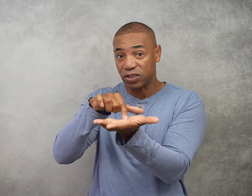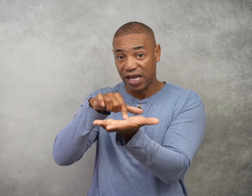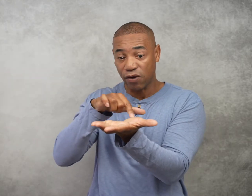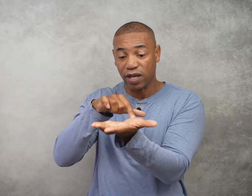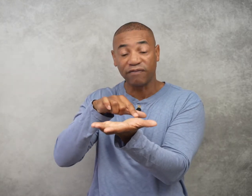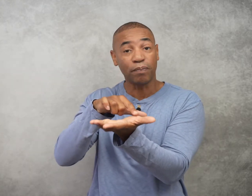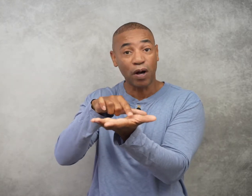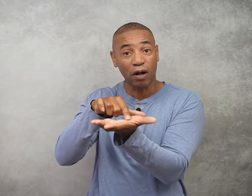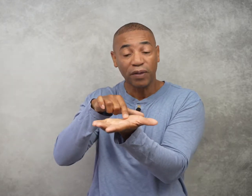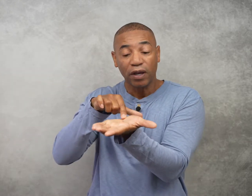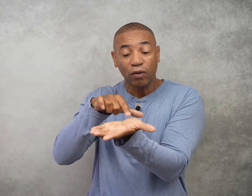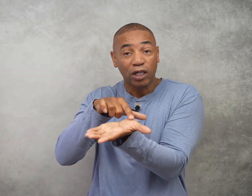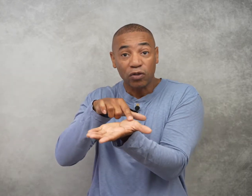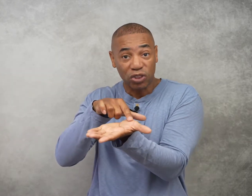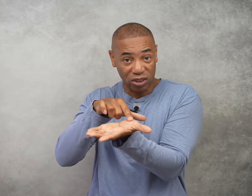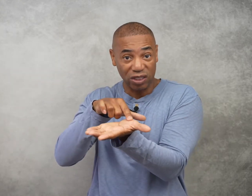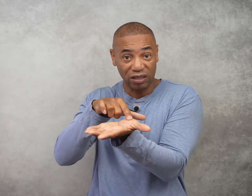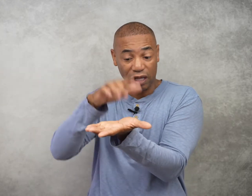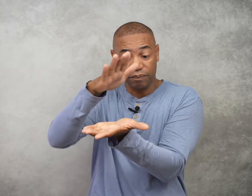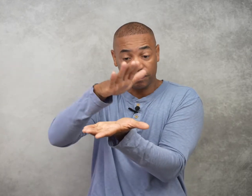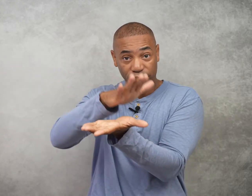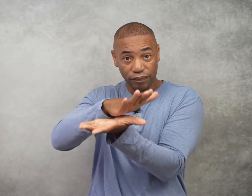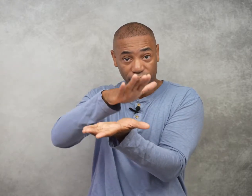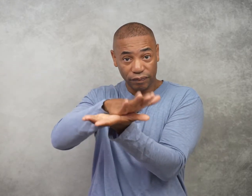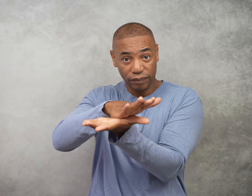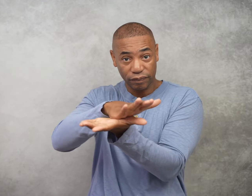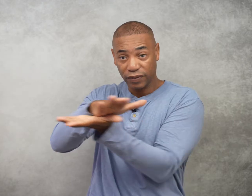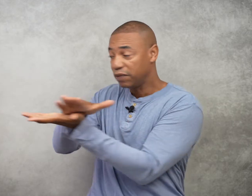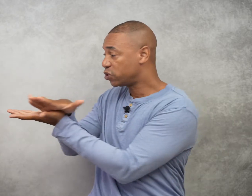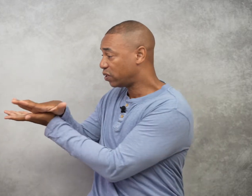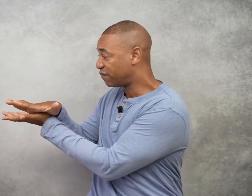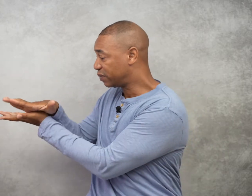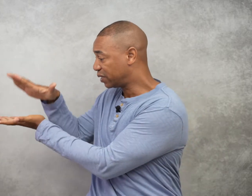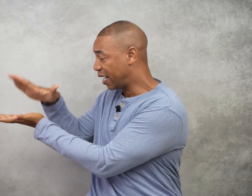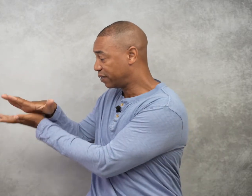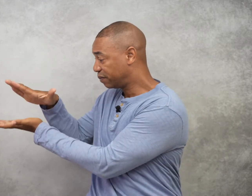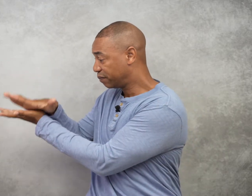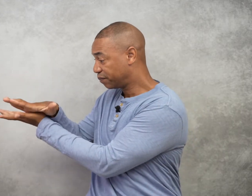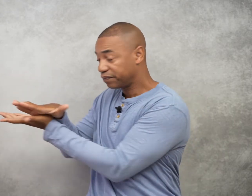the area of the palm closest to the thumb. Let me show you that from the side.